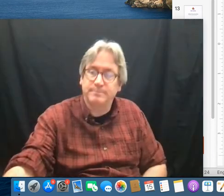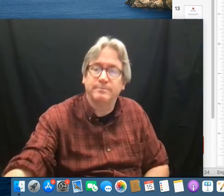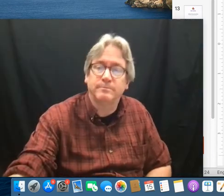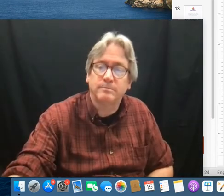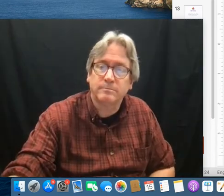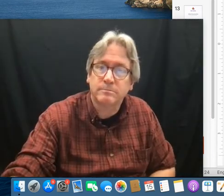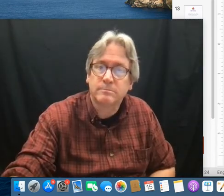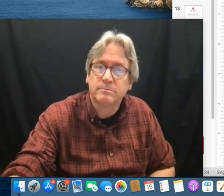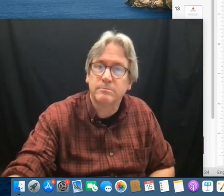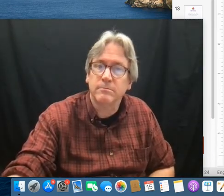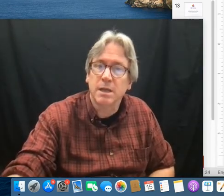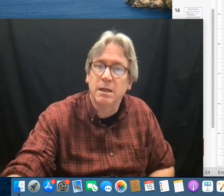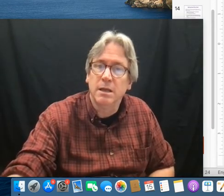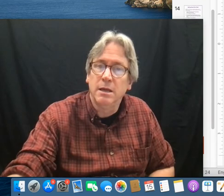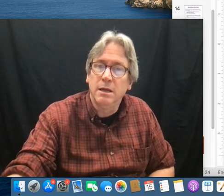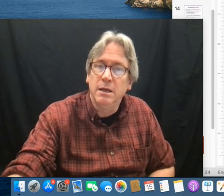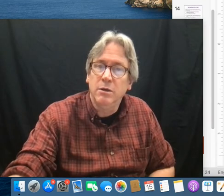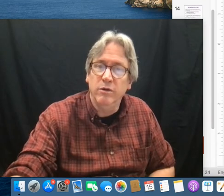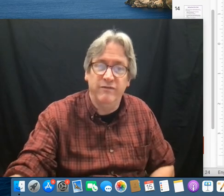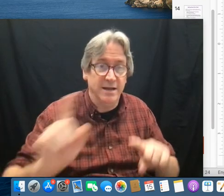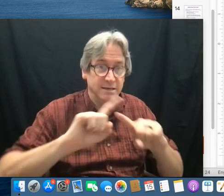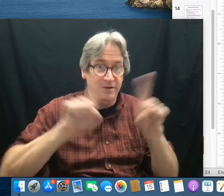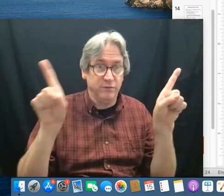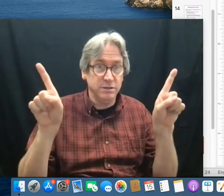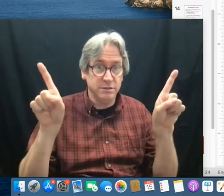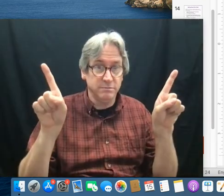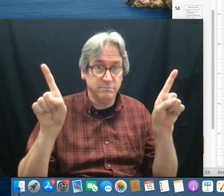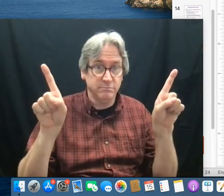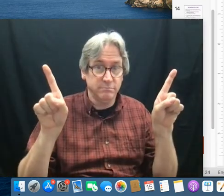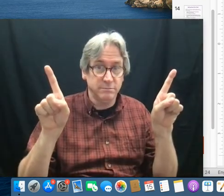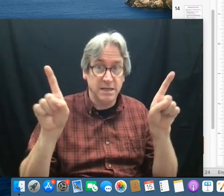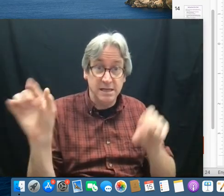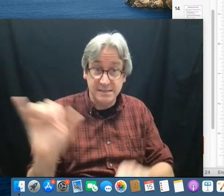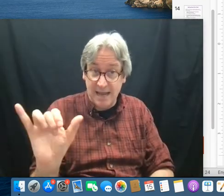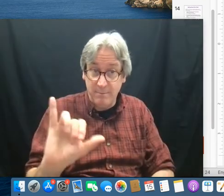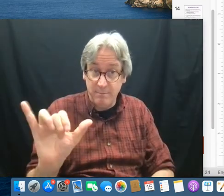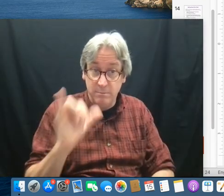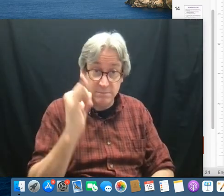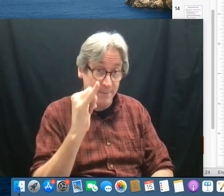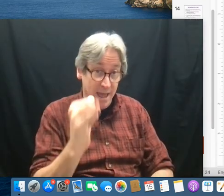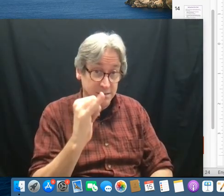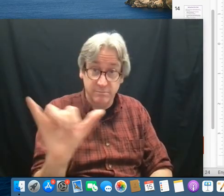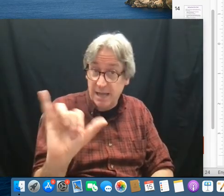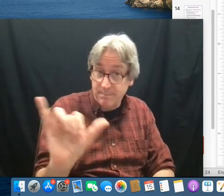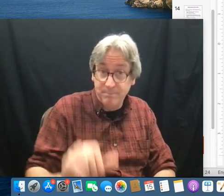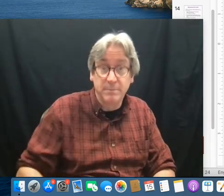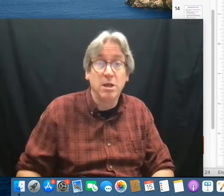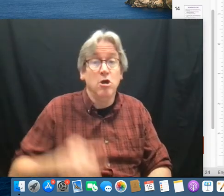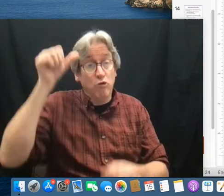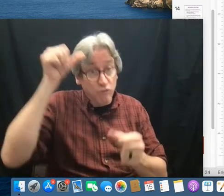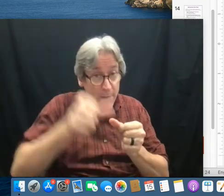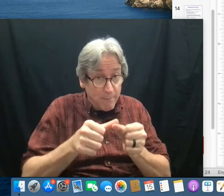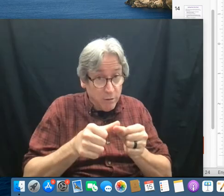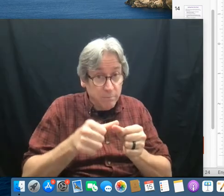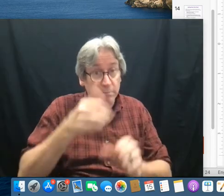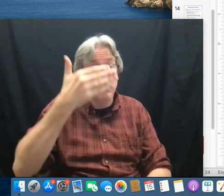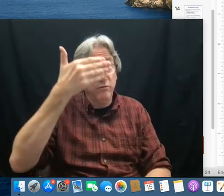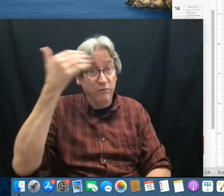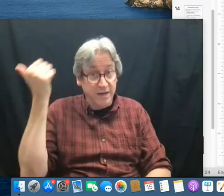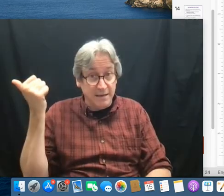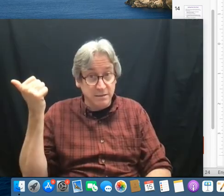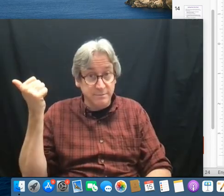far, you learn what? Or so far, you learn what? Okay? So you can